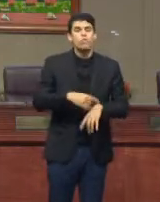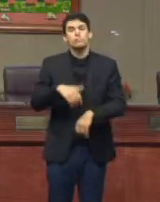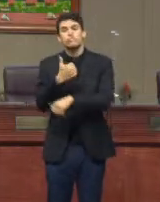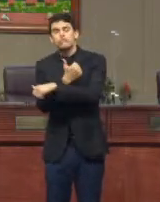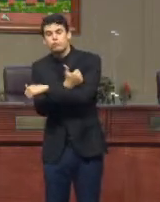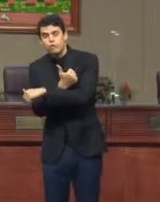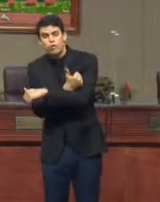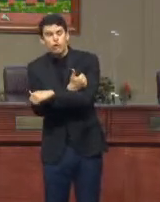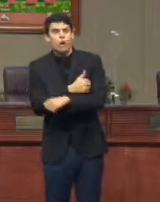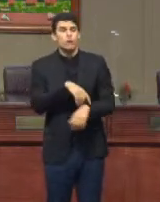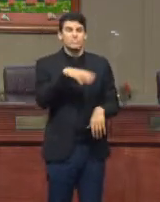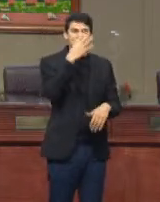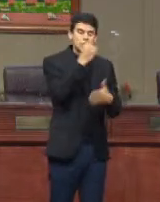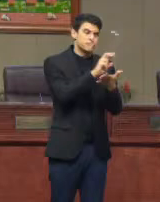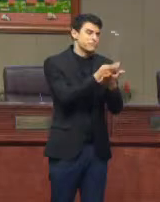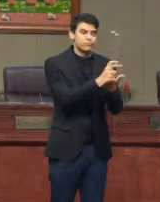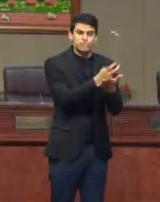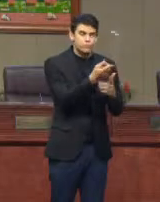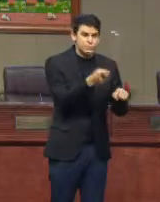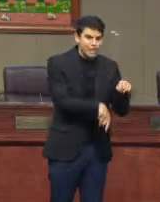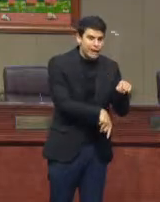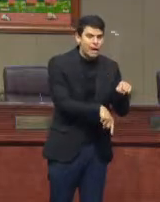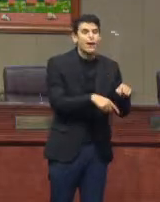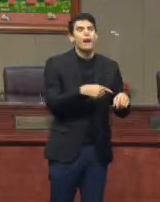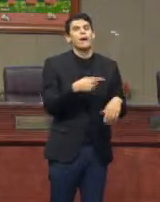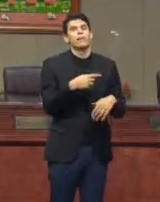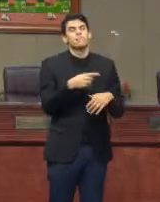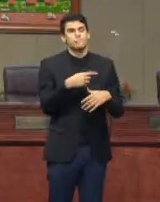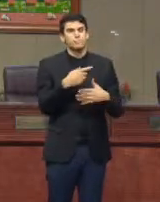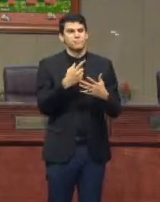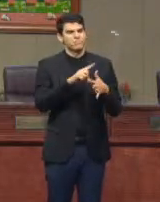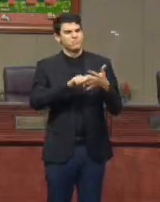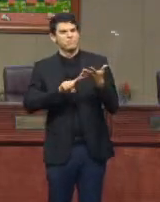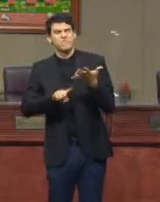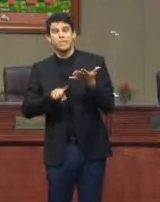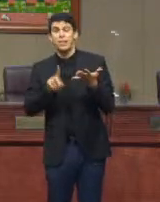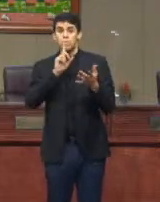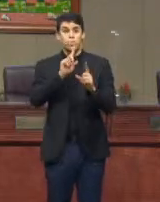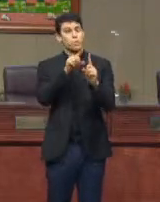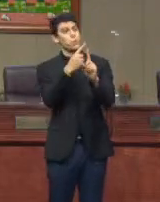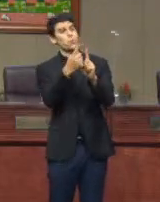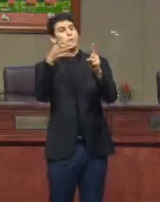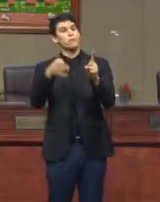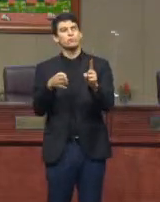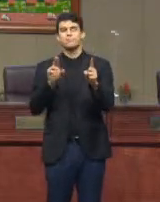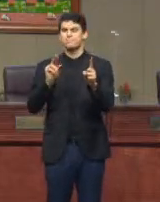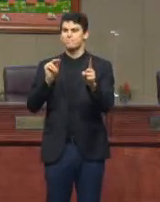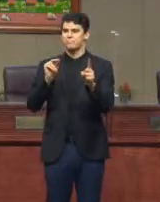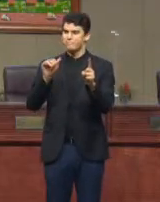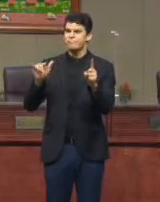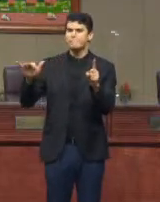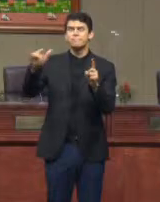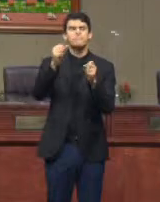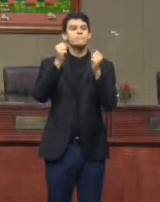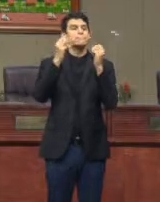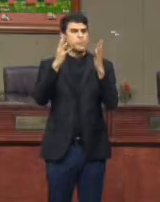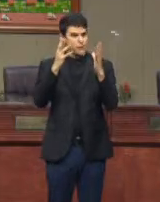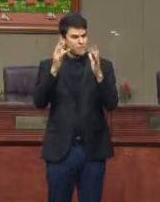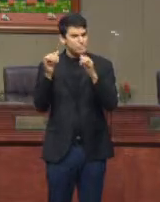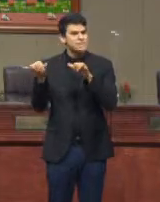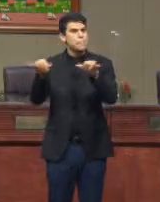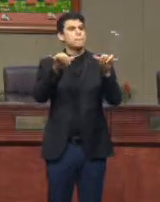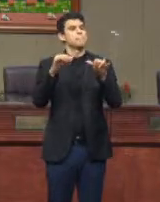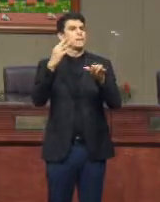anxiety. But please know that you are not alone. Perhaps many of you in this room, since we've been living through a pandemic,